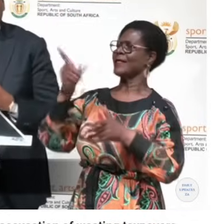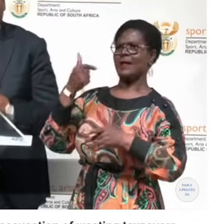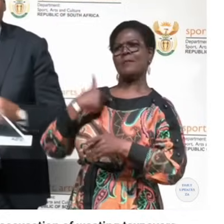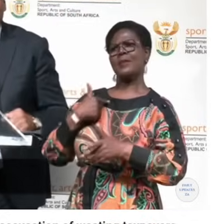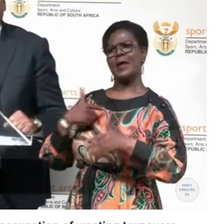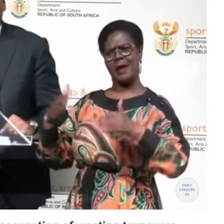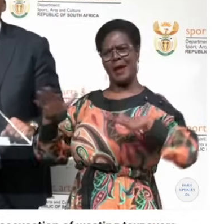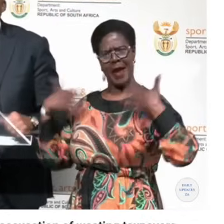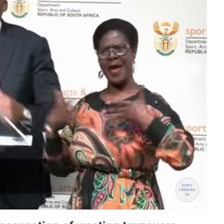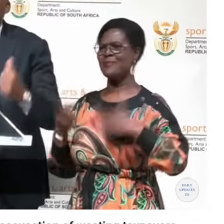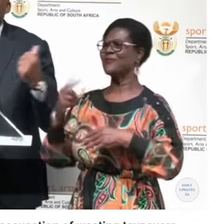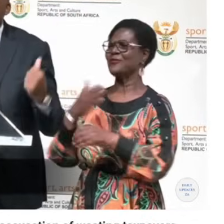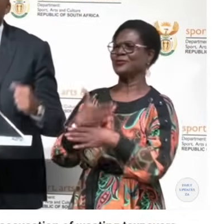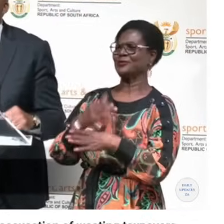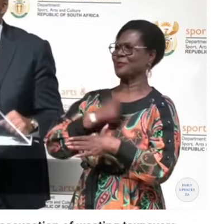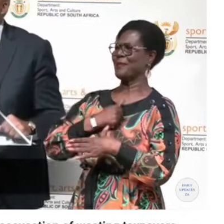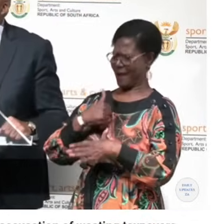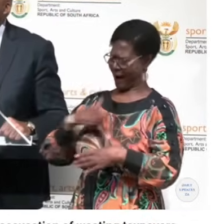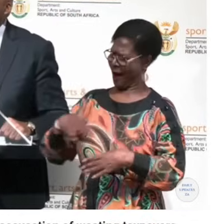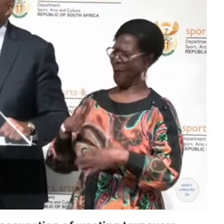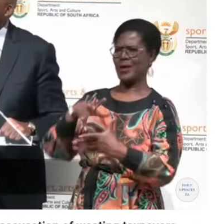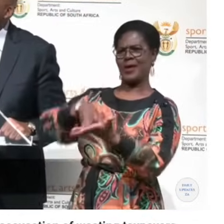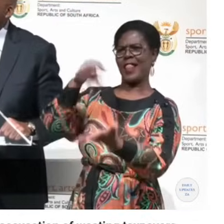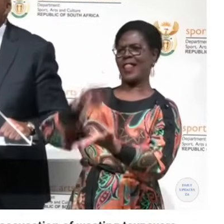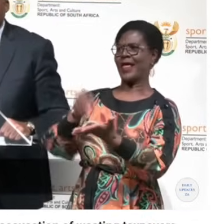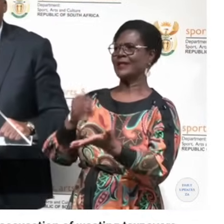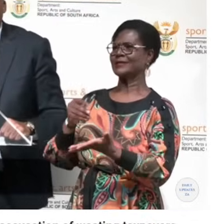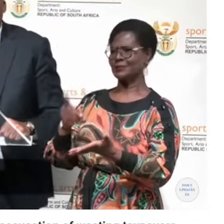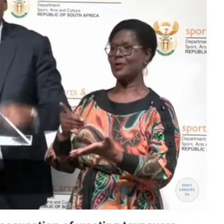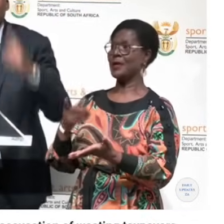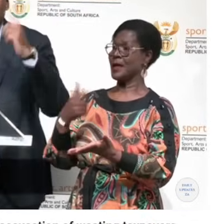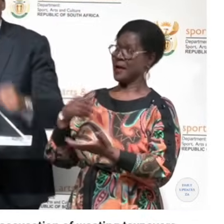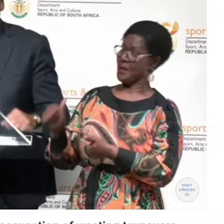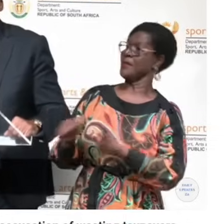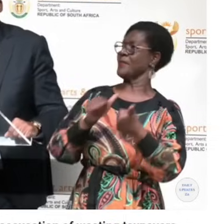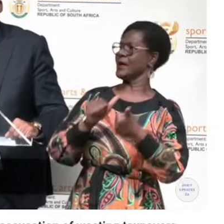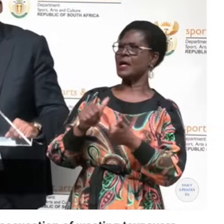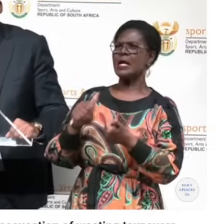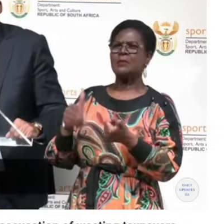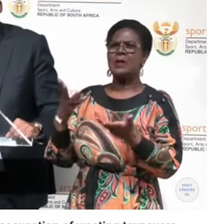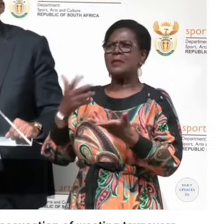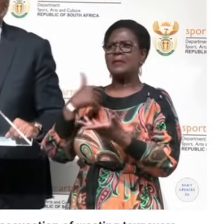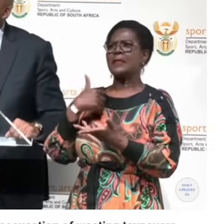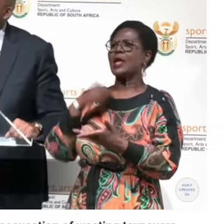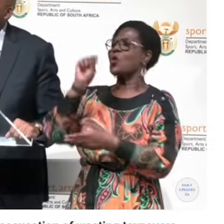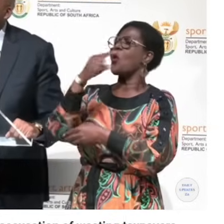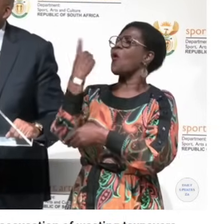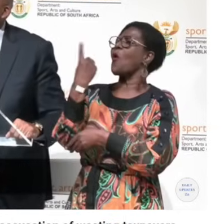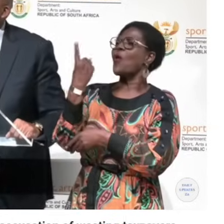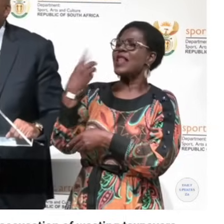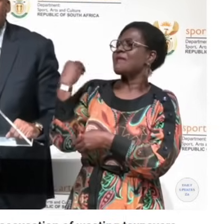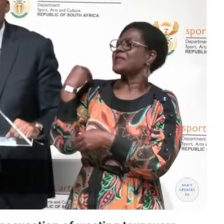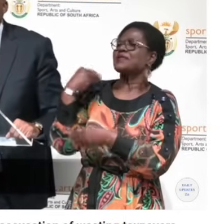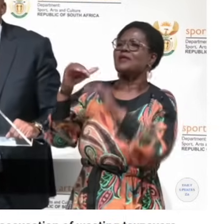excited for this new job I have, I want to learn, I'm going to come back. I'm probably the only minister in the world of